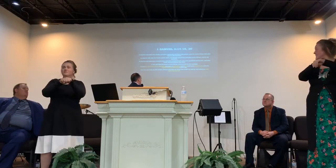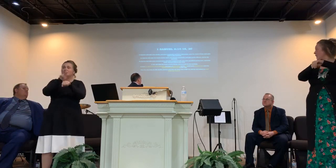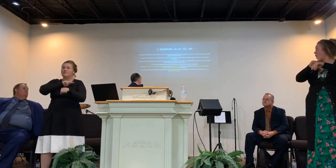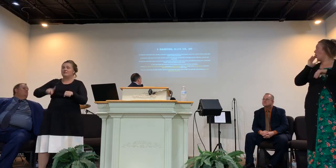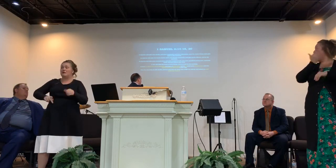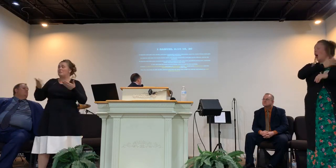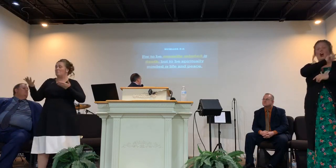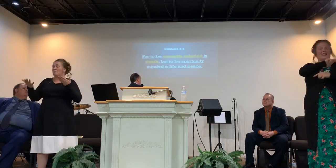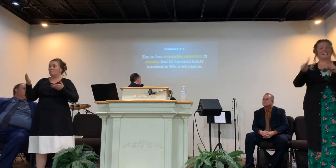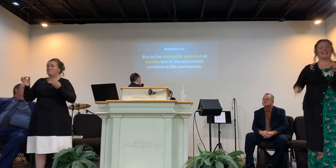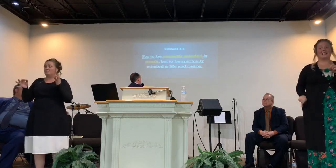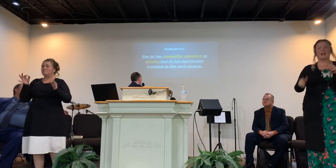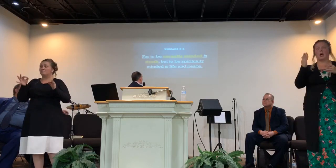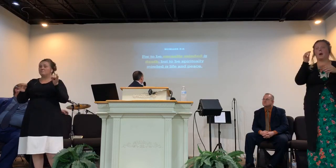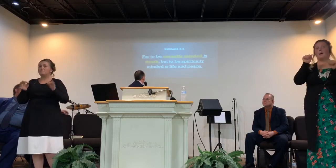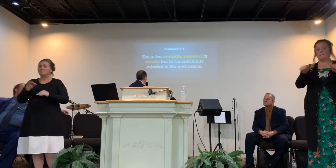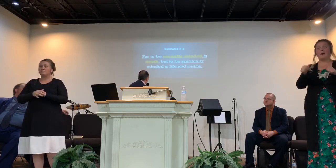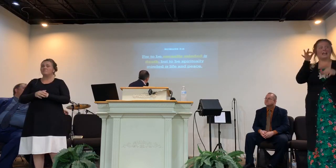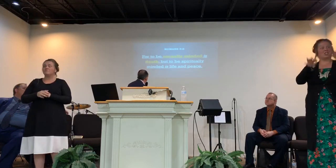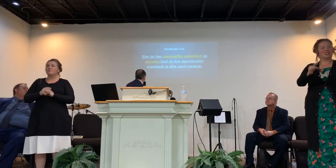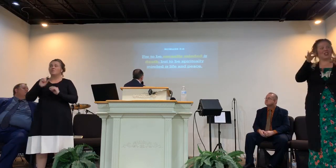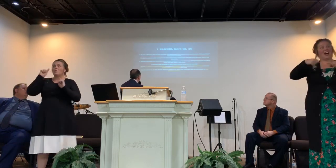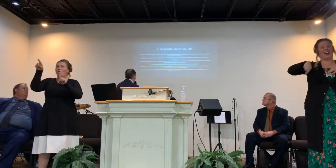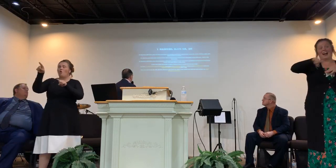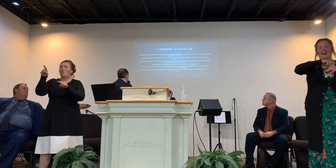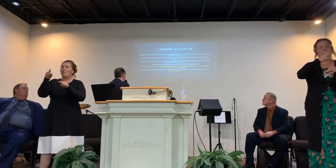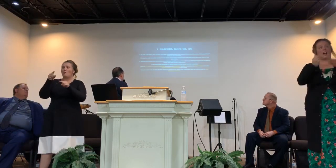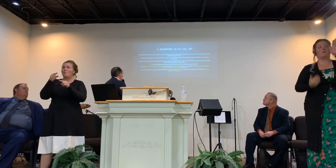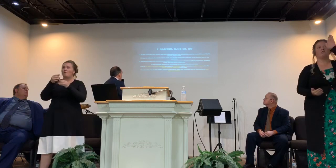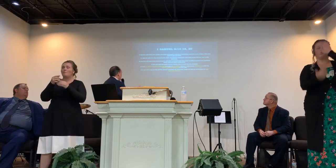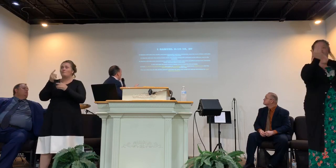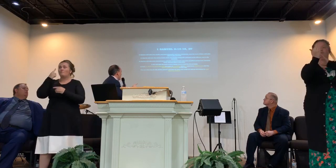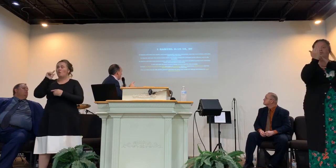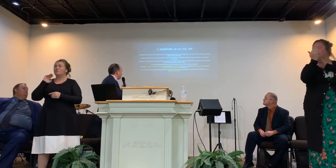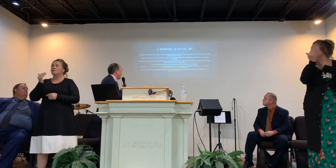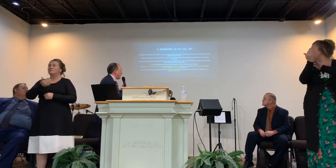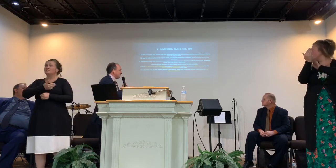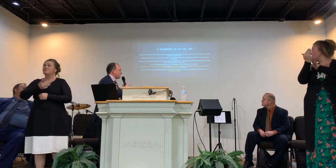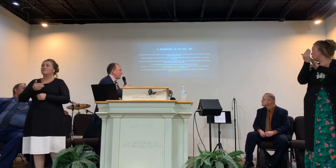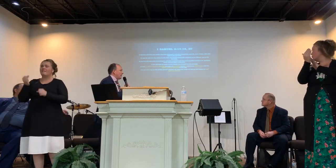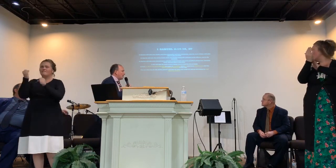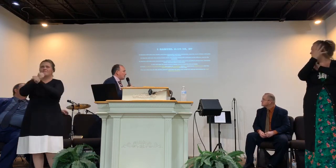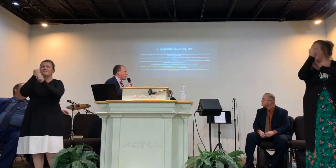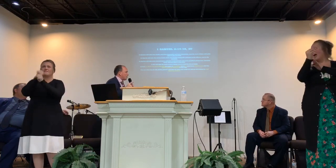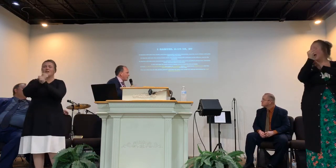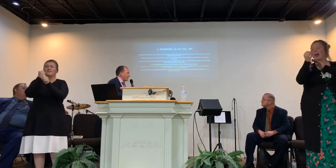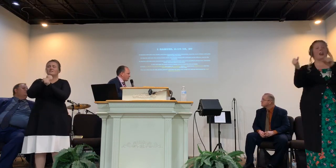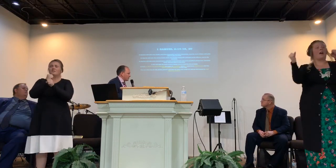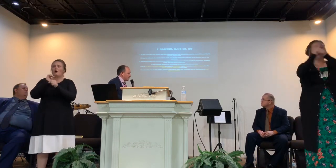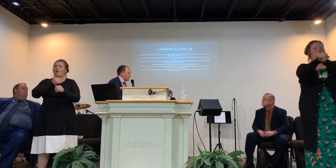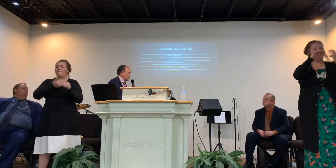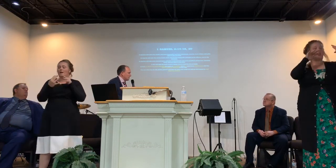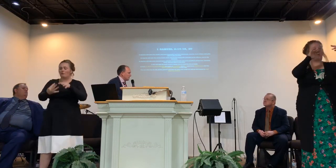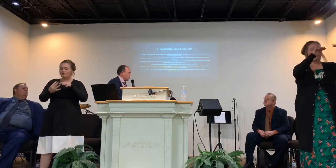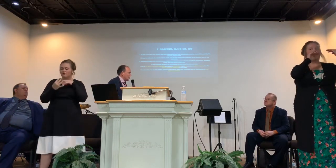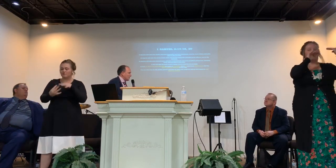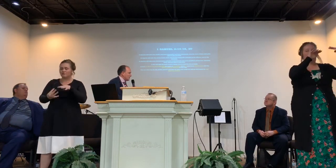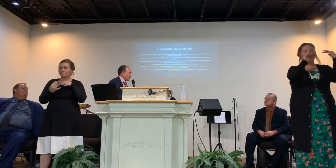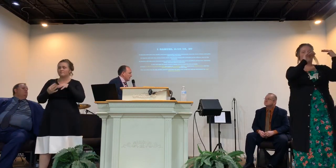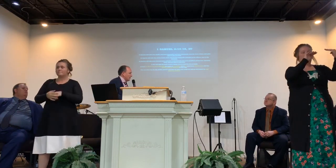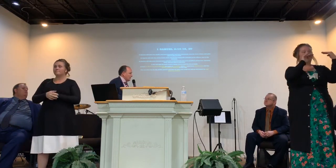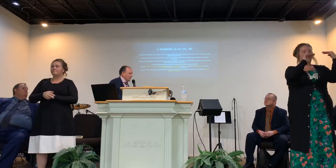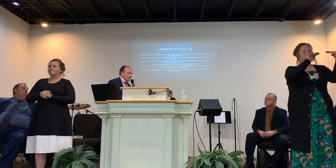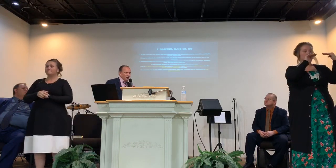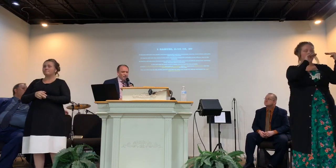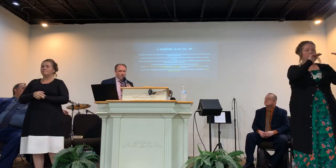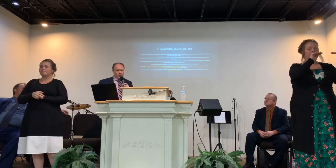may judge us and go out before us and fight our battles.